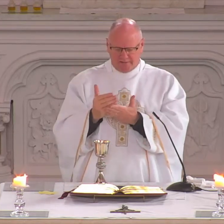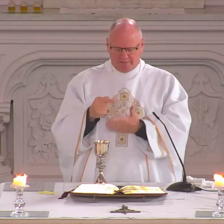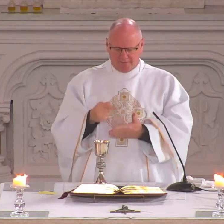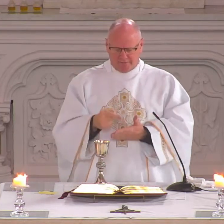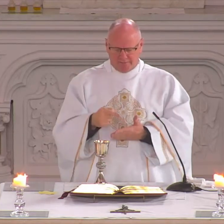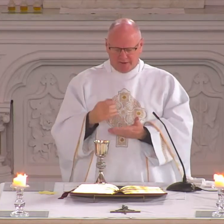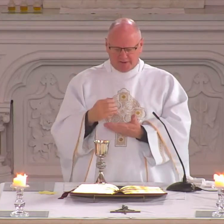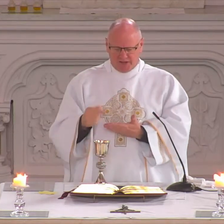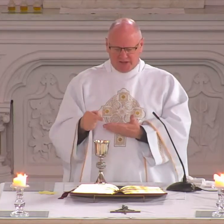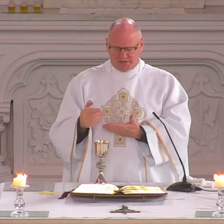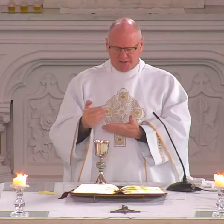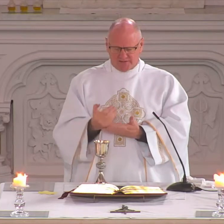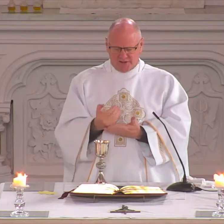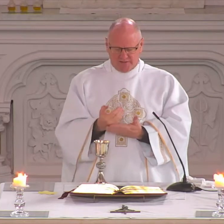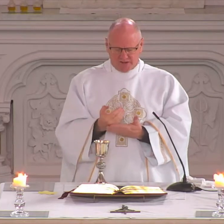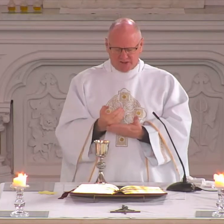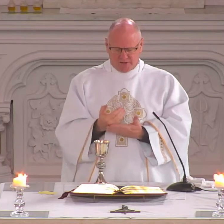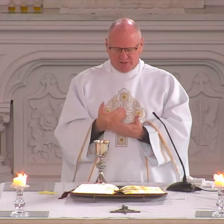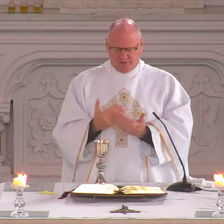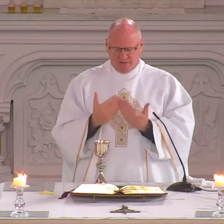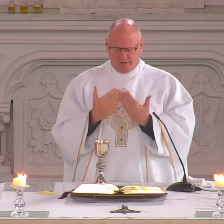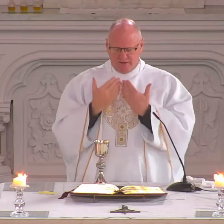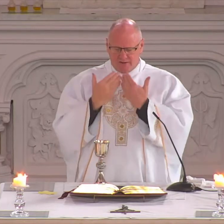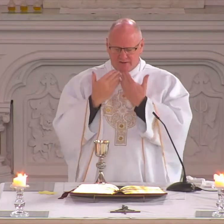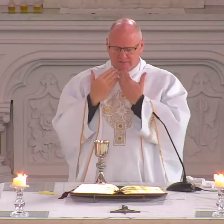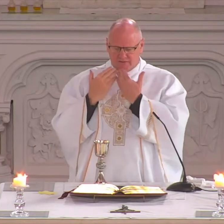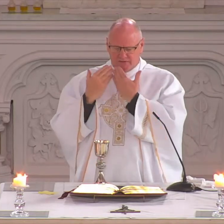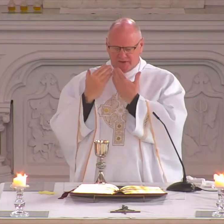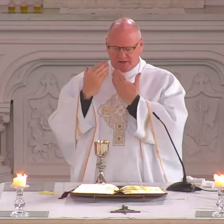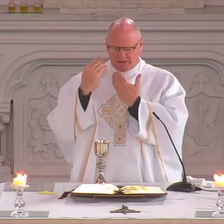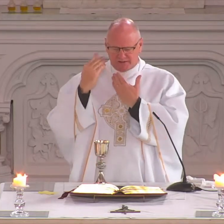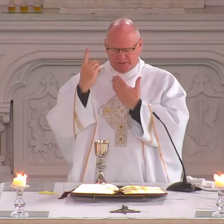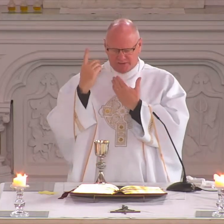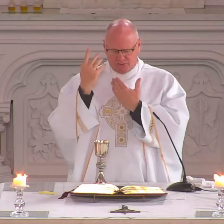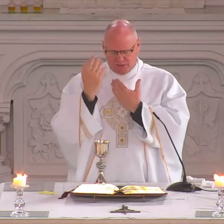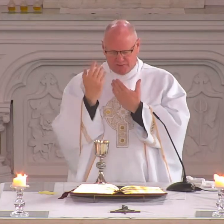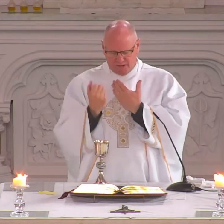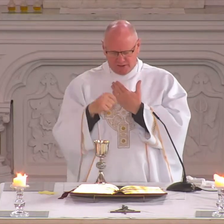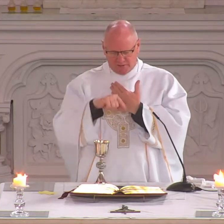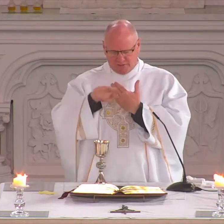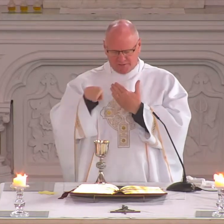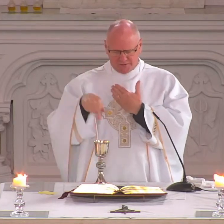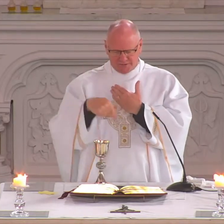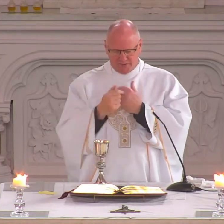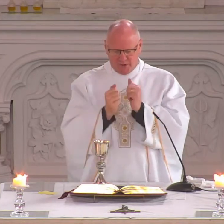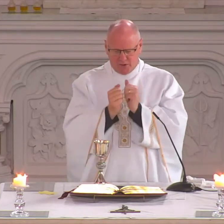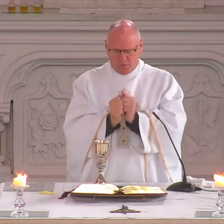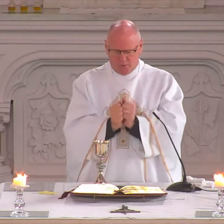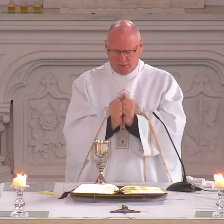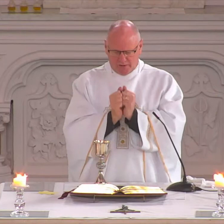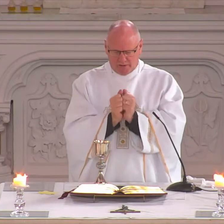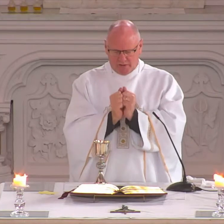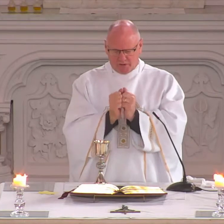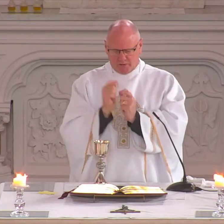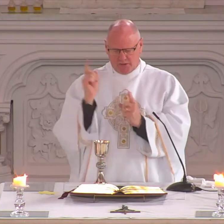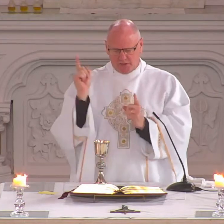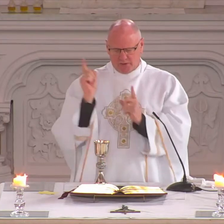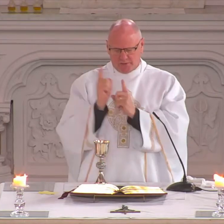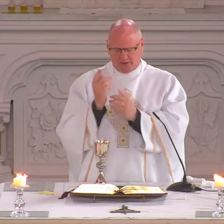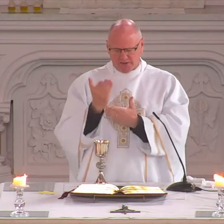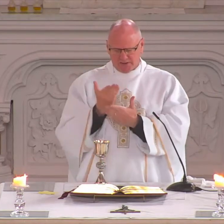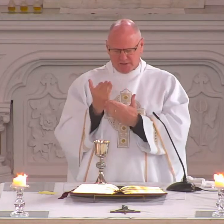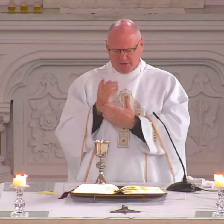life and the chalice of salvation, giving thanks that you have held us worthy to be in